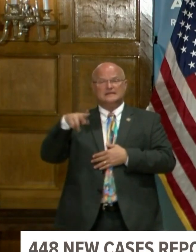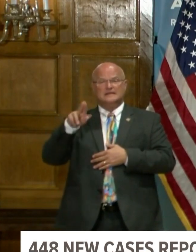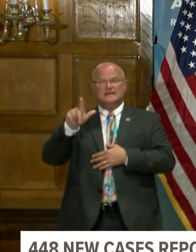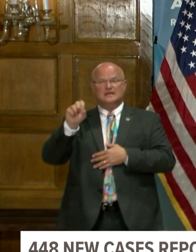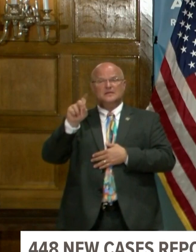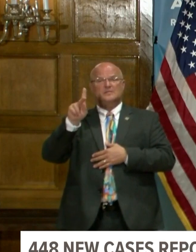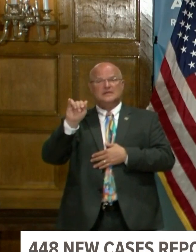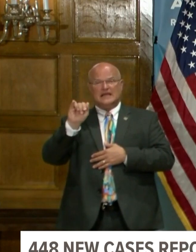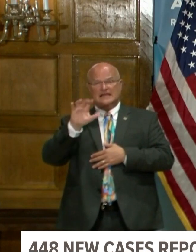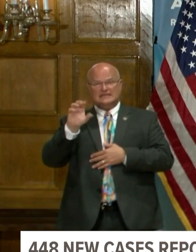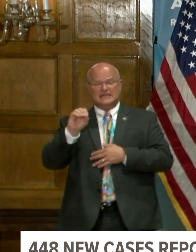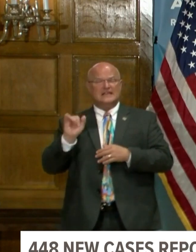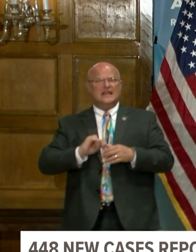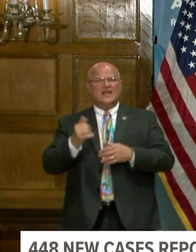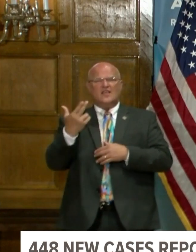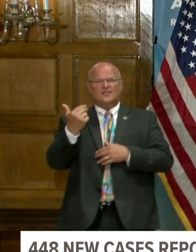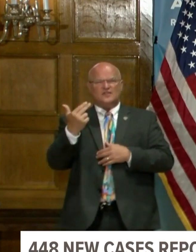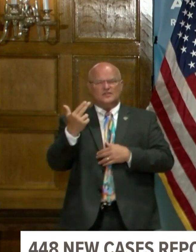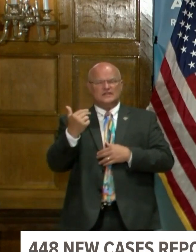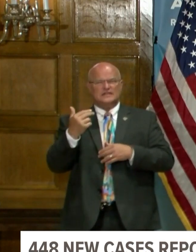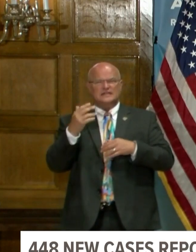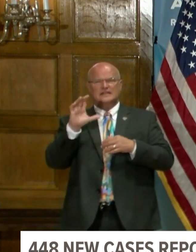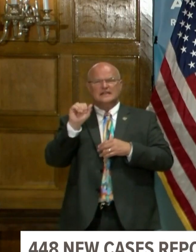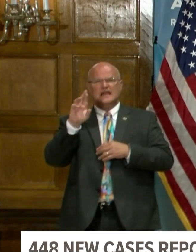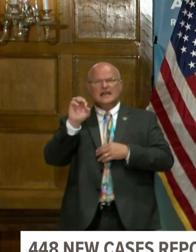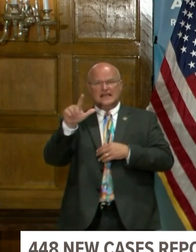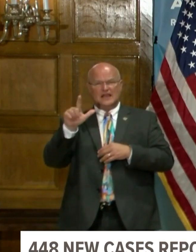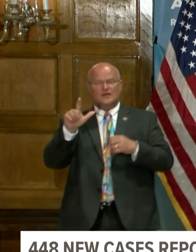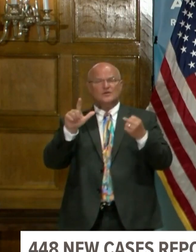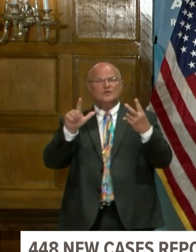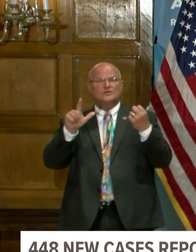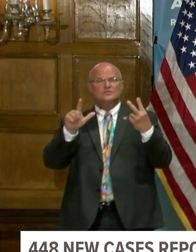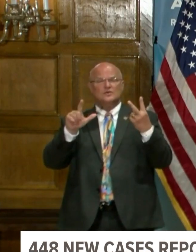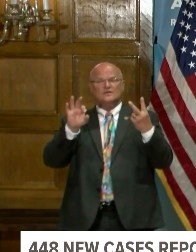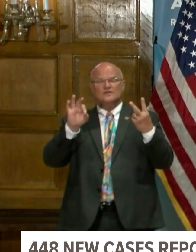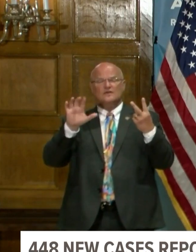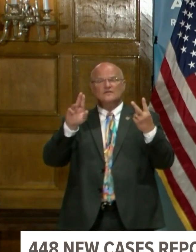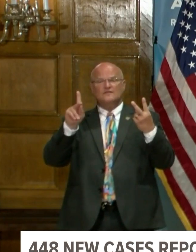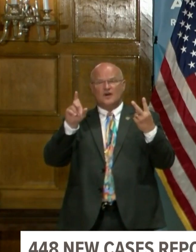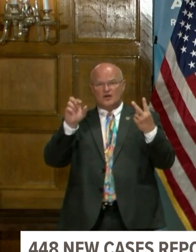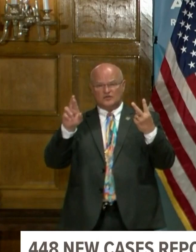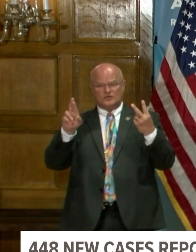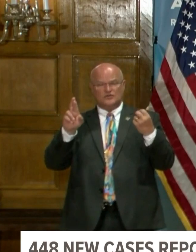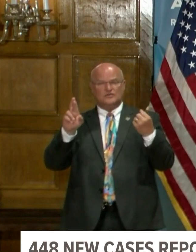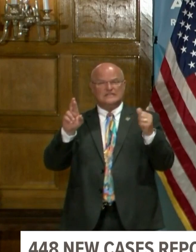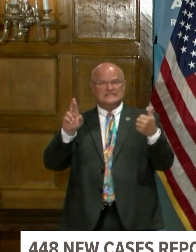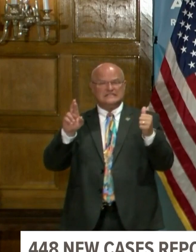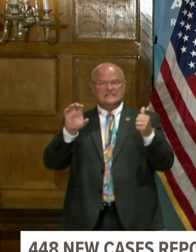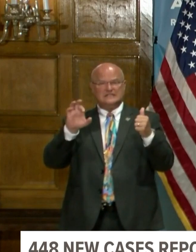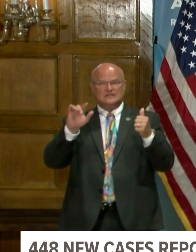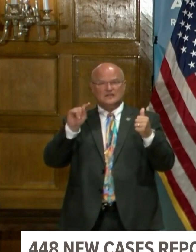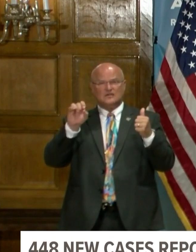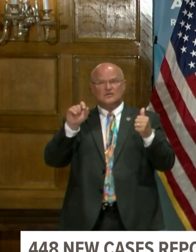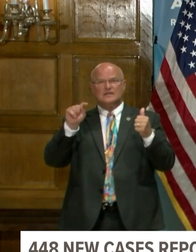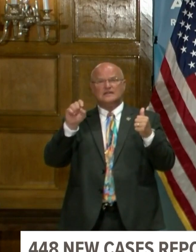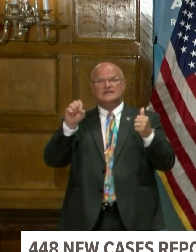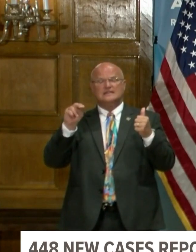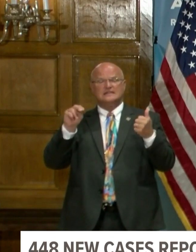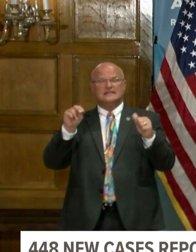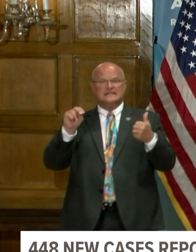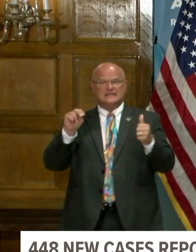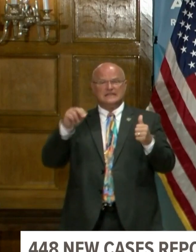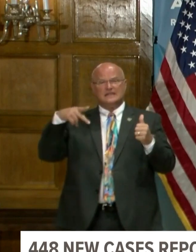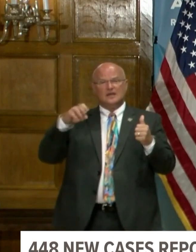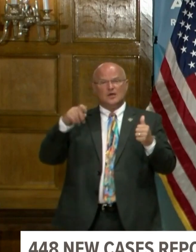counties. We've also had 13 cases in Carroll County, 12 in Faulkner County, and 10 in Crittenden County, and 10 in Pope